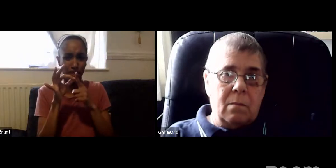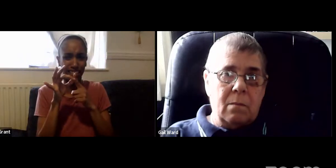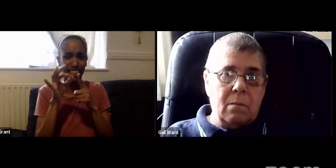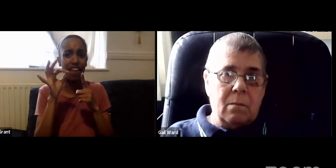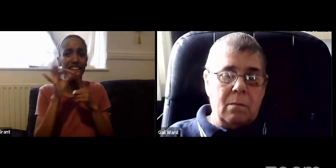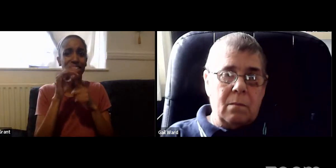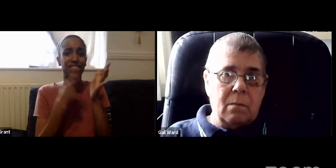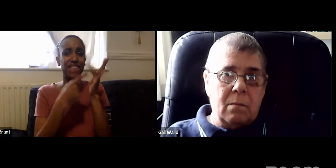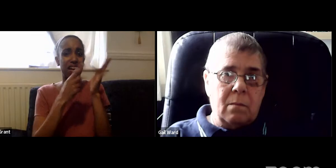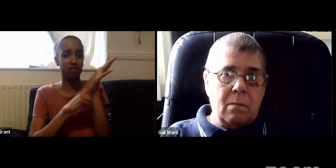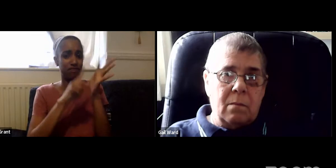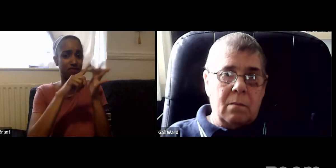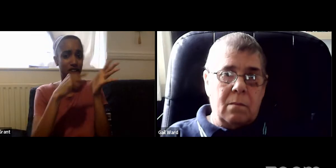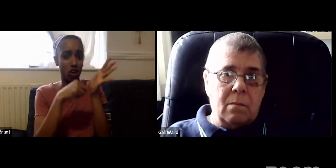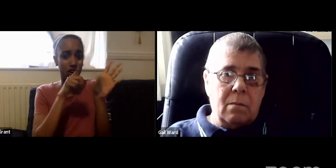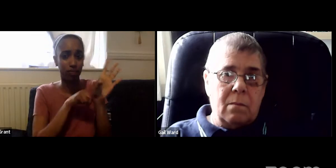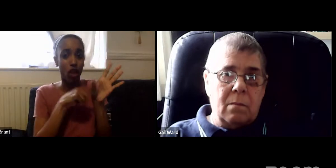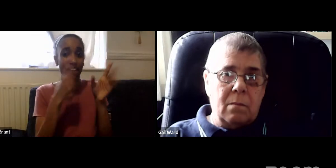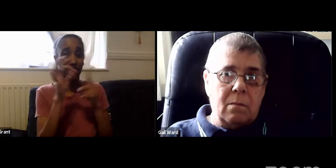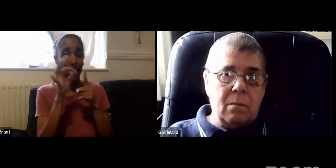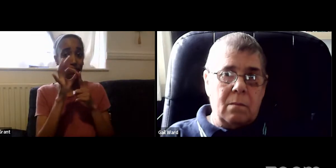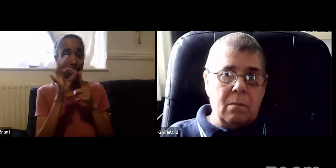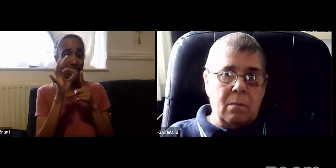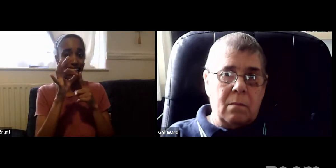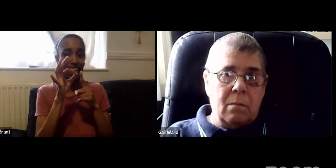haven't changed.